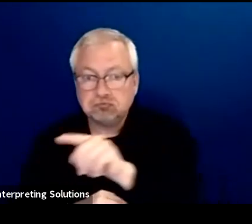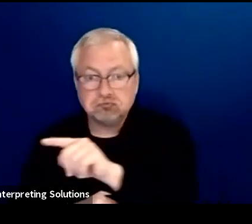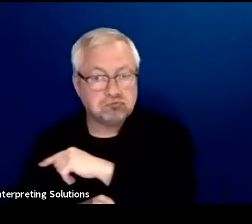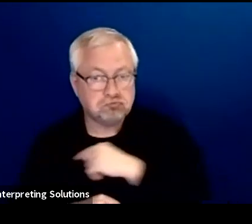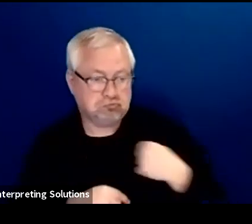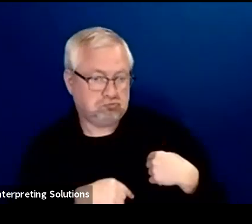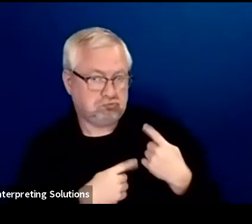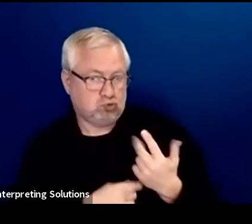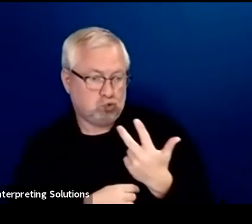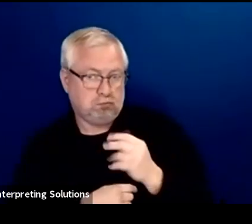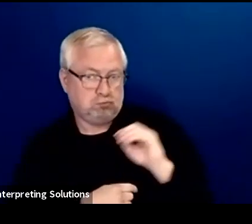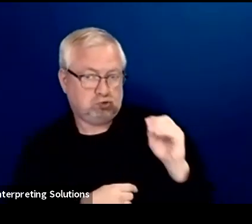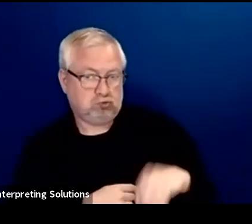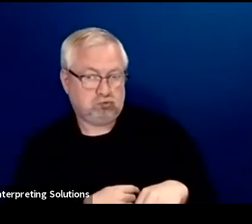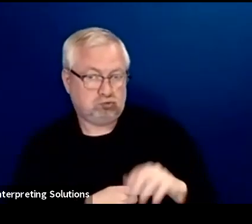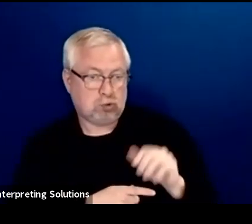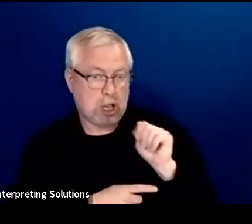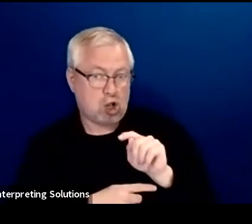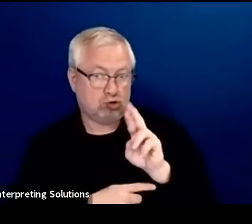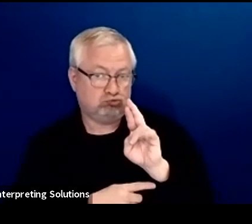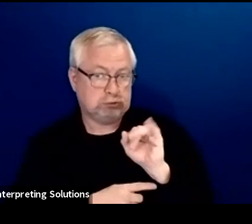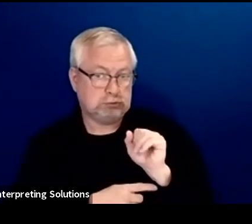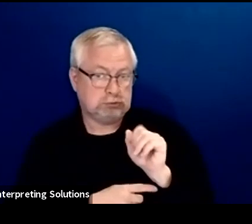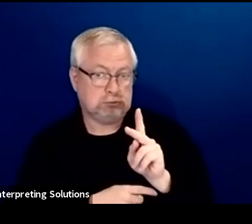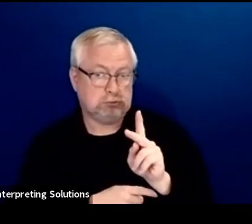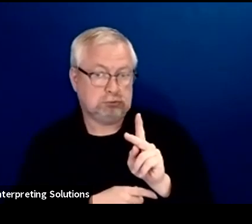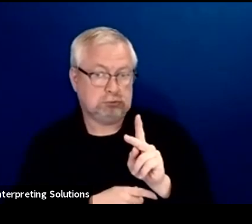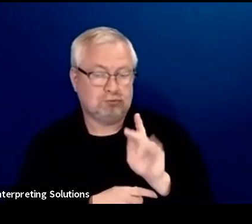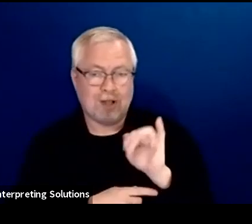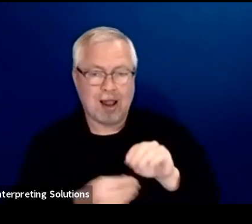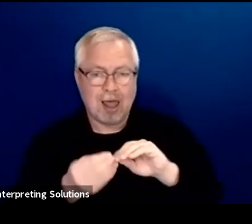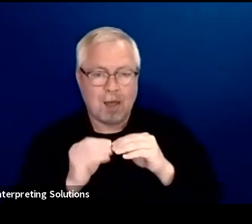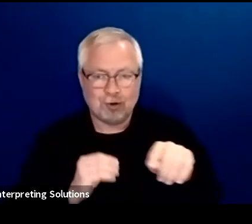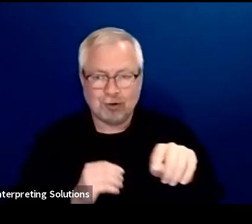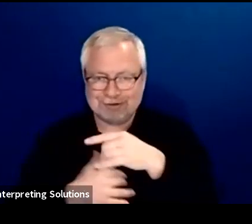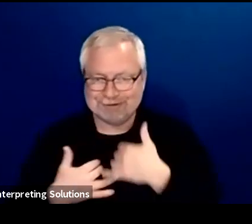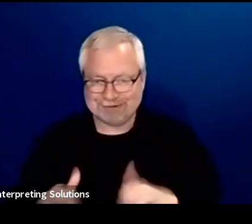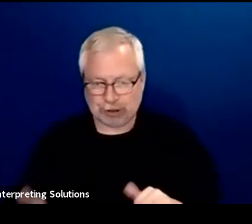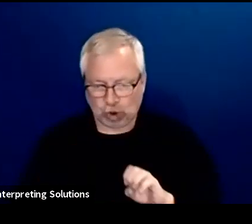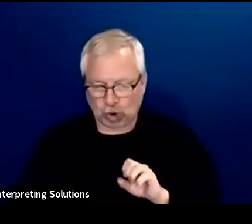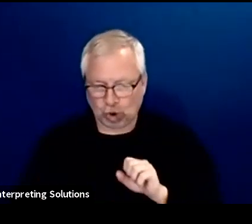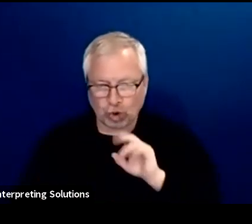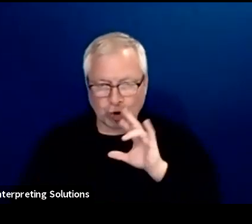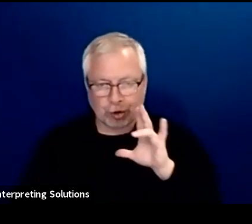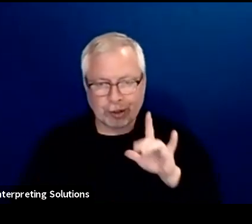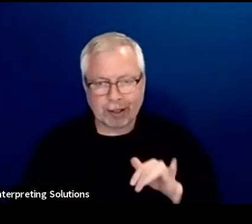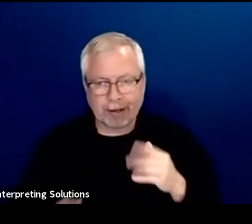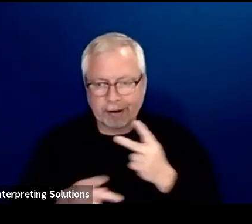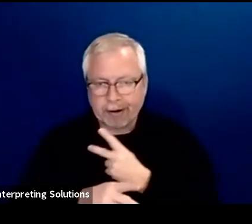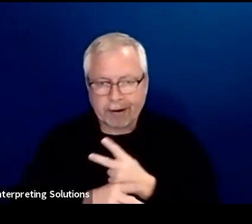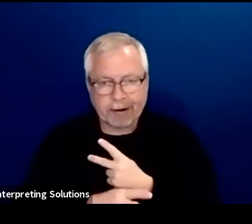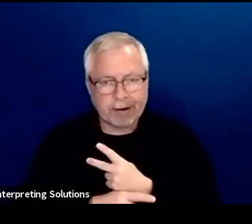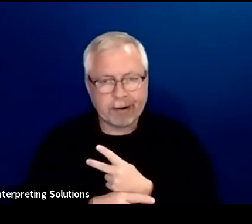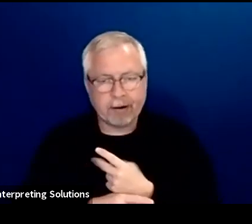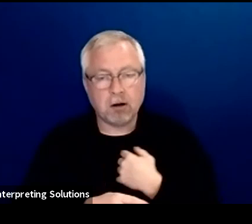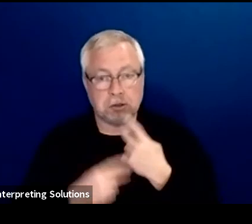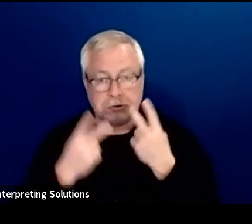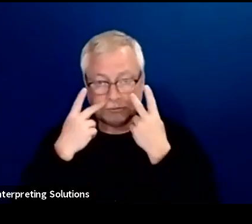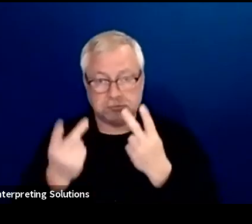risk. And those numbers, again, so early in this are hard to come about. But at least what we're seeing here is, I can tell